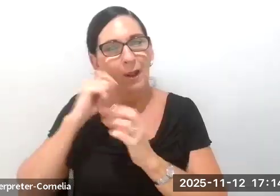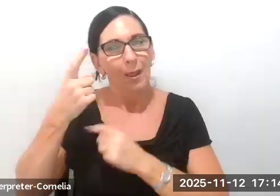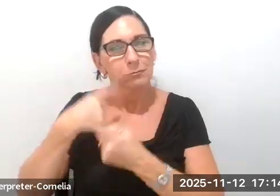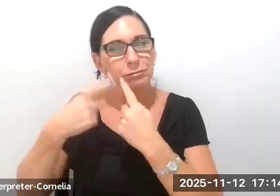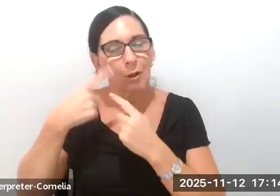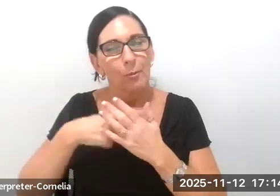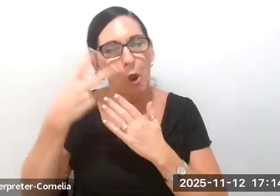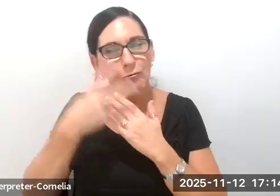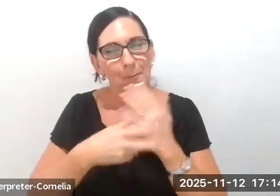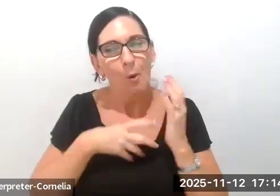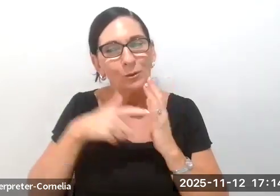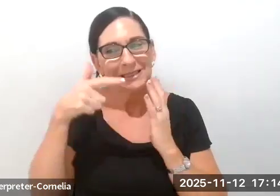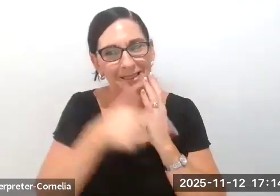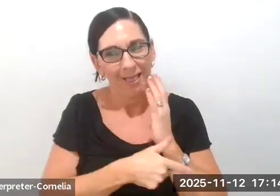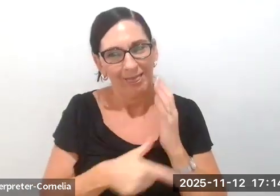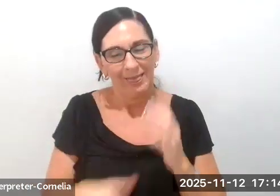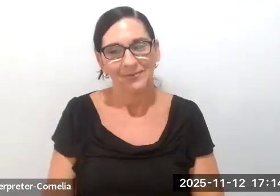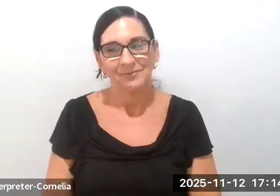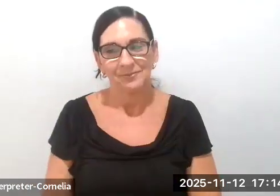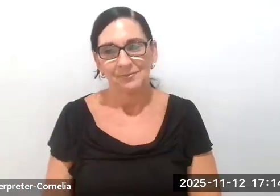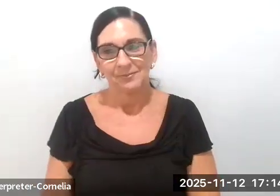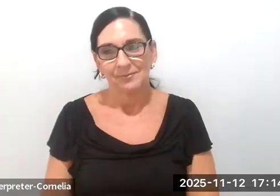the program in more detail.